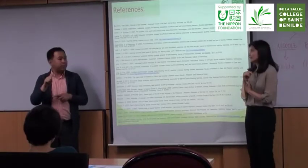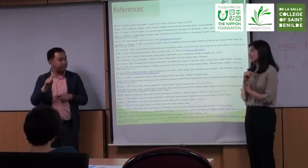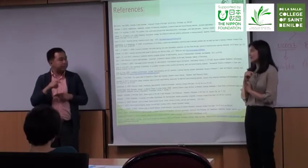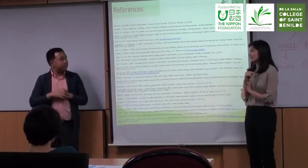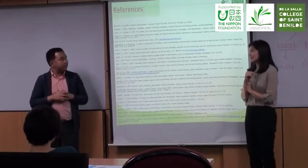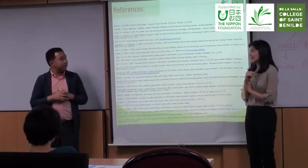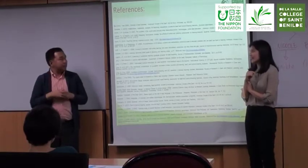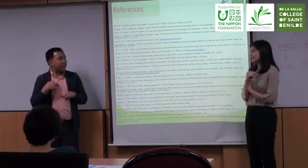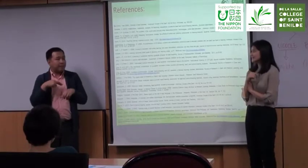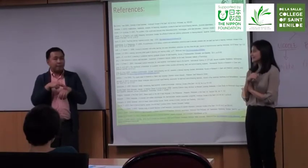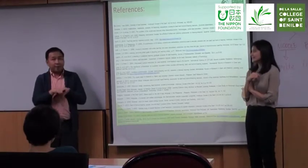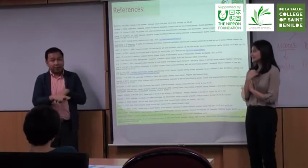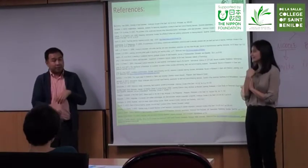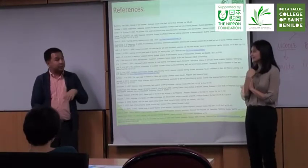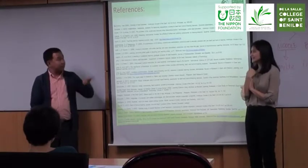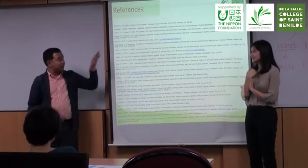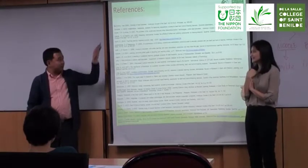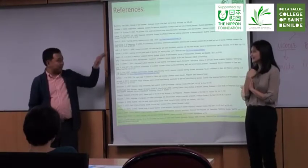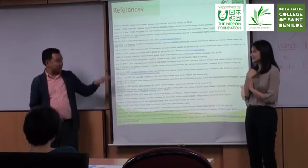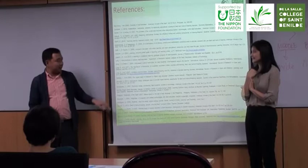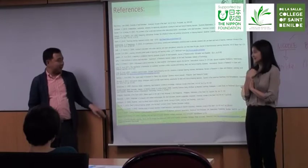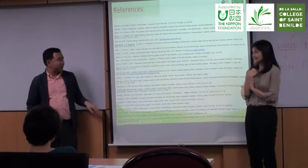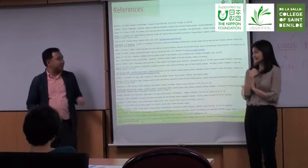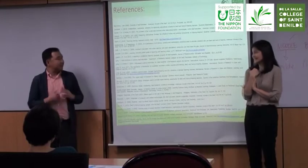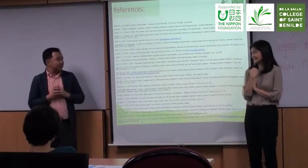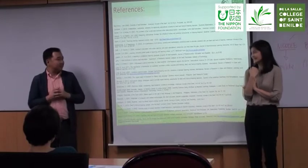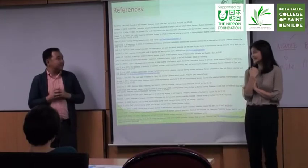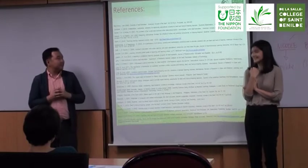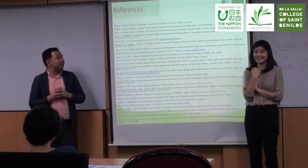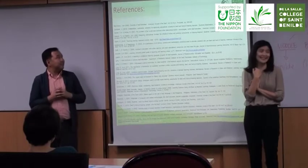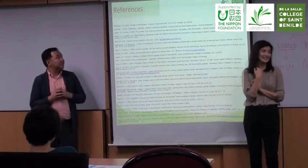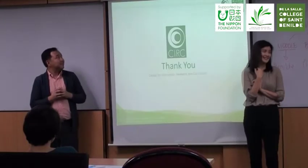My references, and then